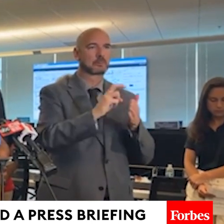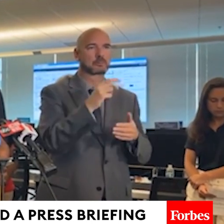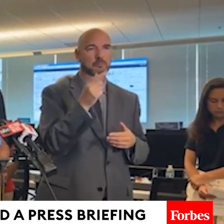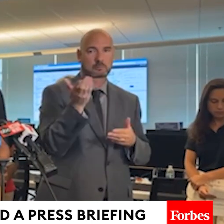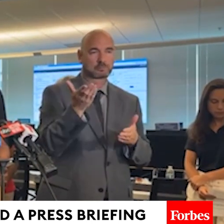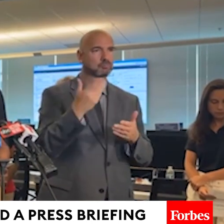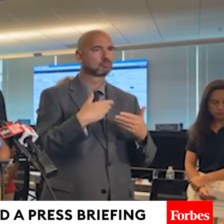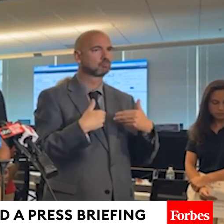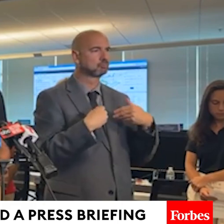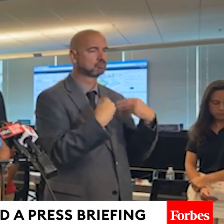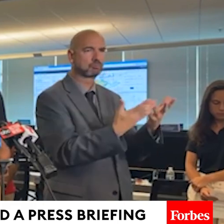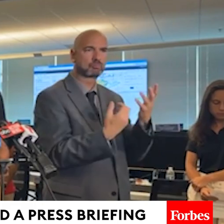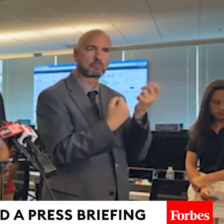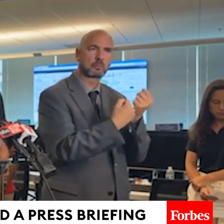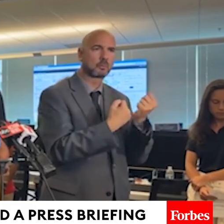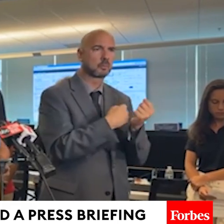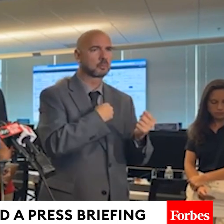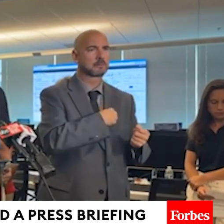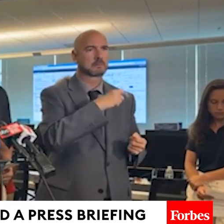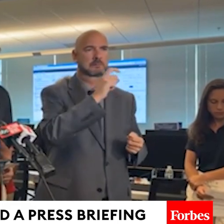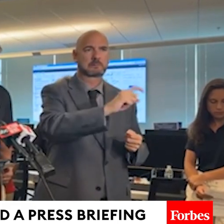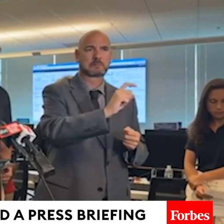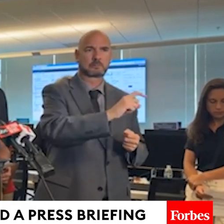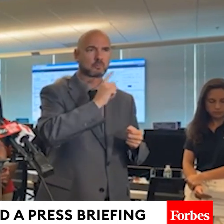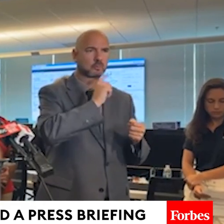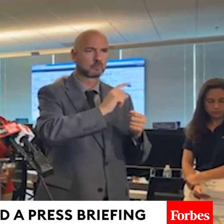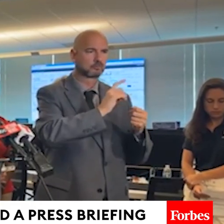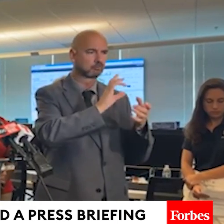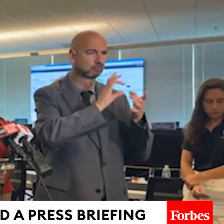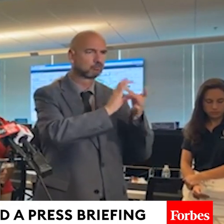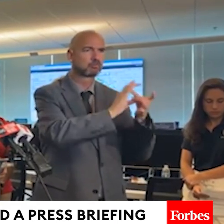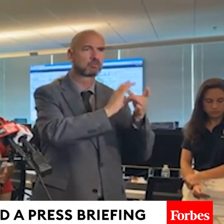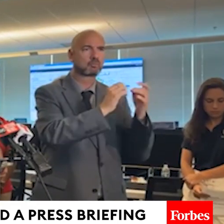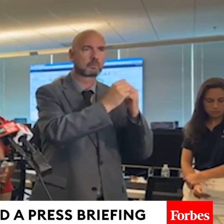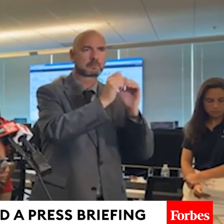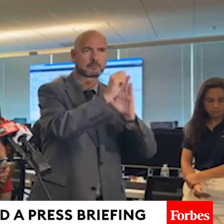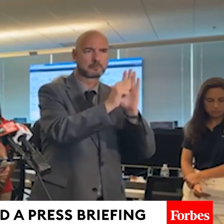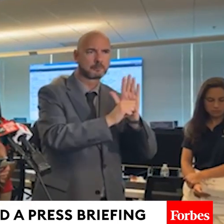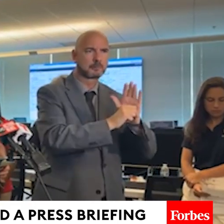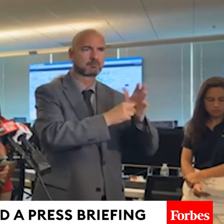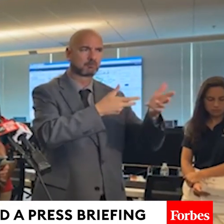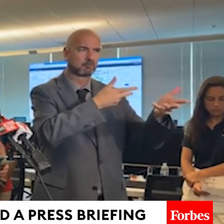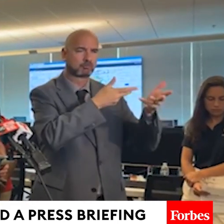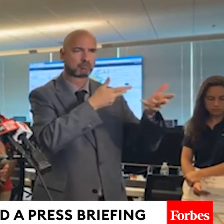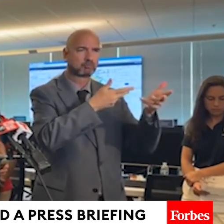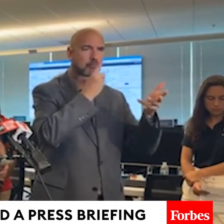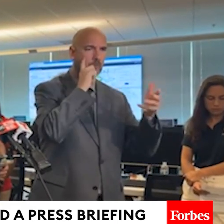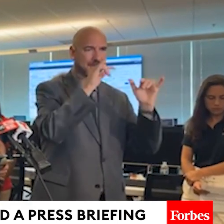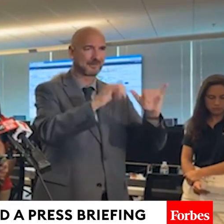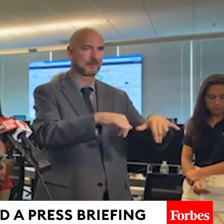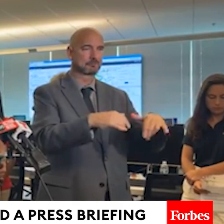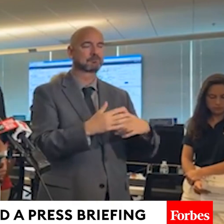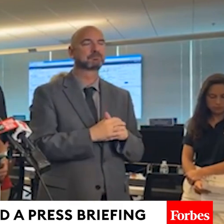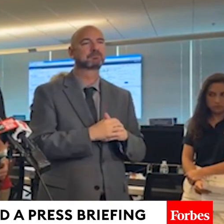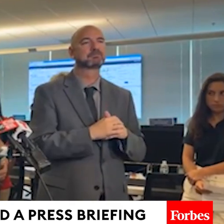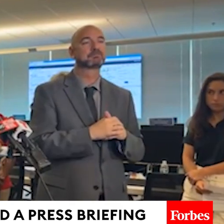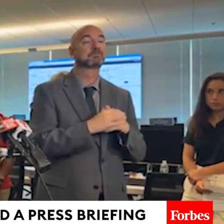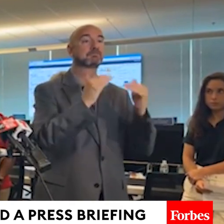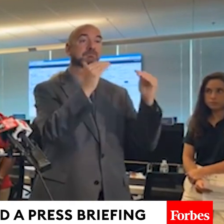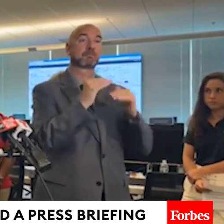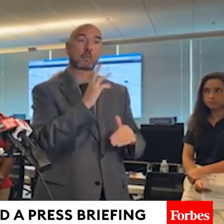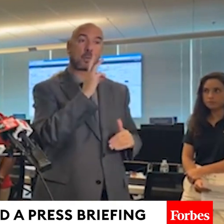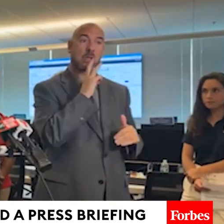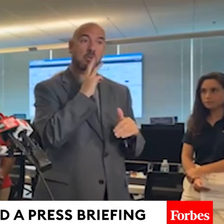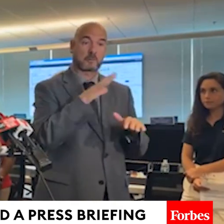support that we need as well. So we're coordinating with our state partners on that. Now moving to flooding,